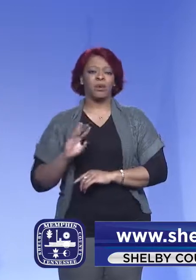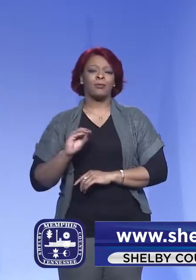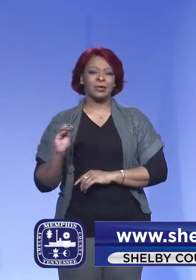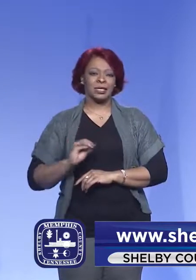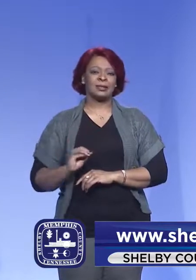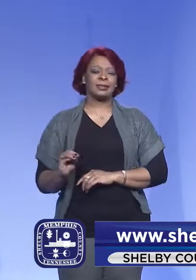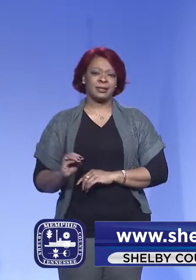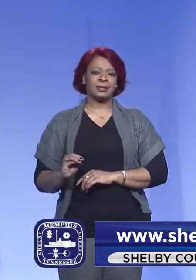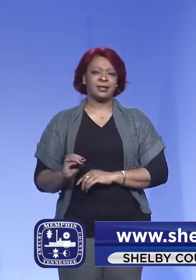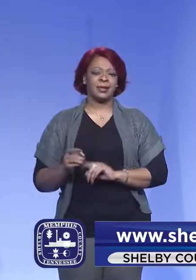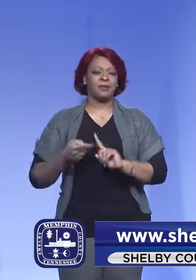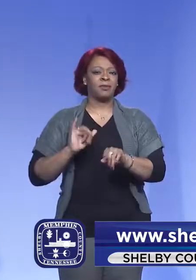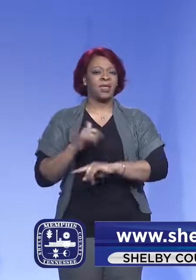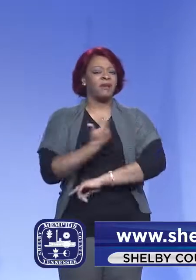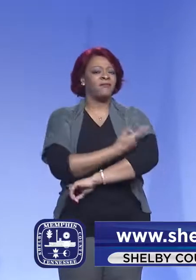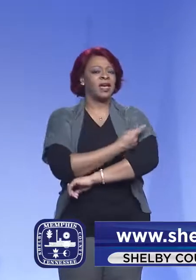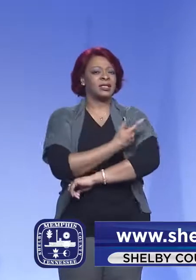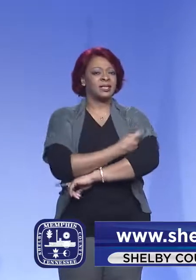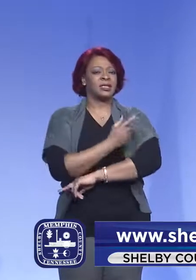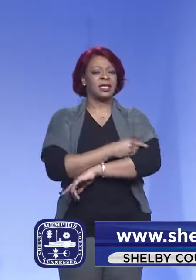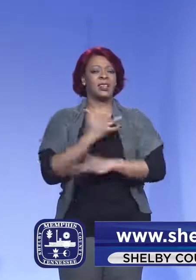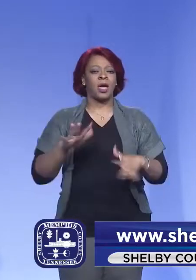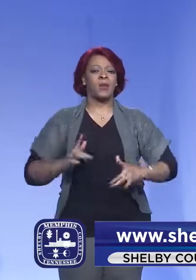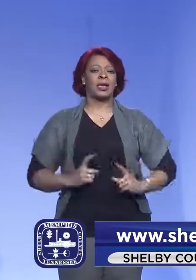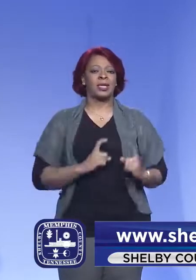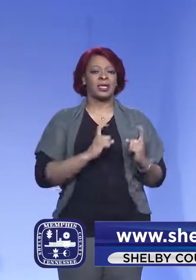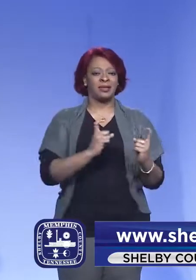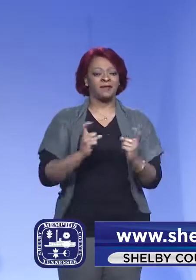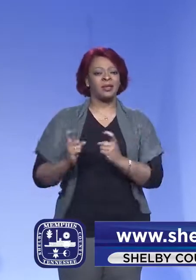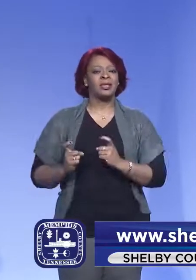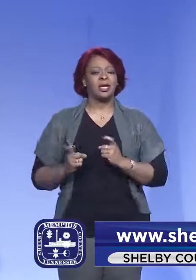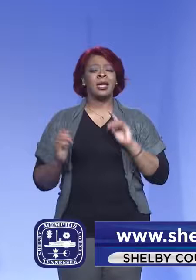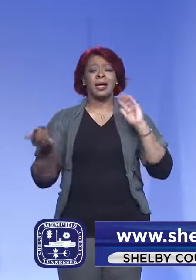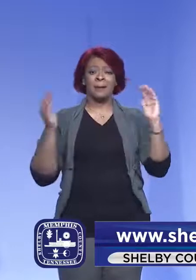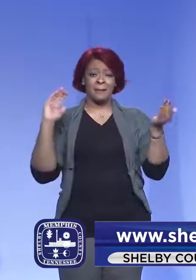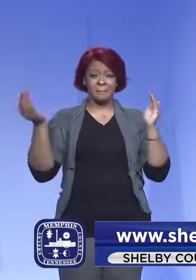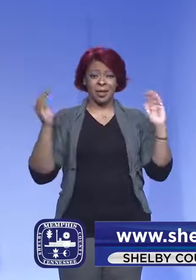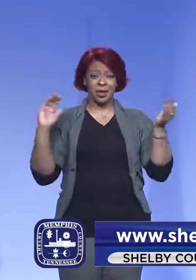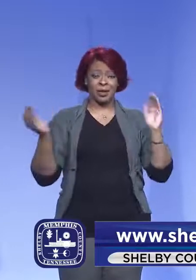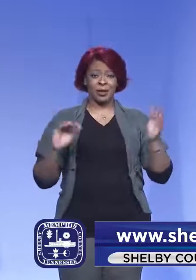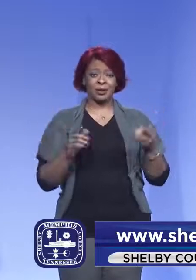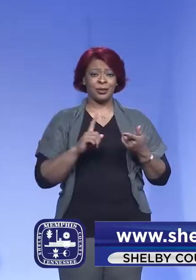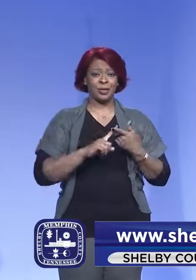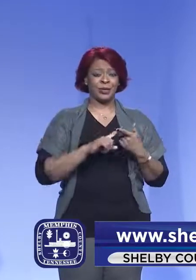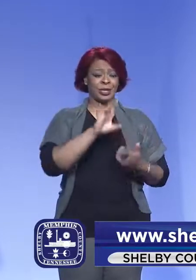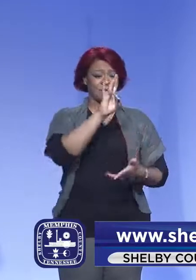0.4% of the vaccinations that was given, compared to